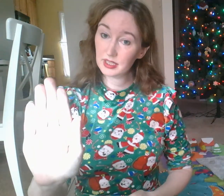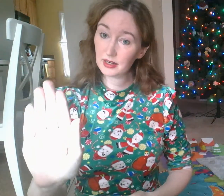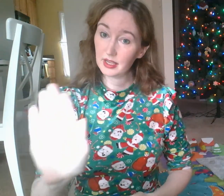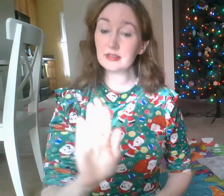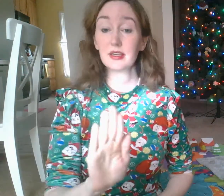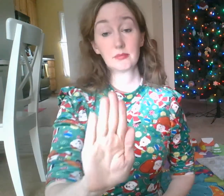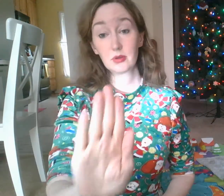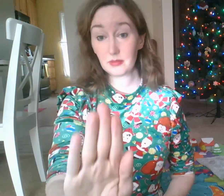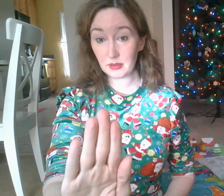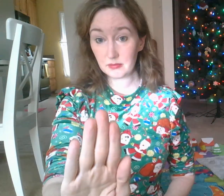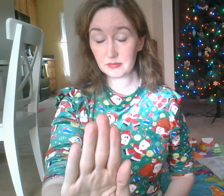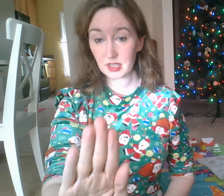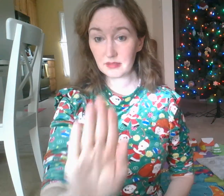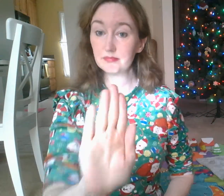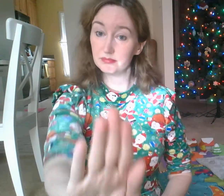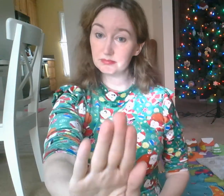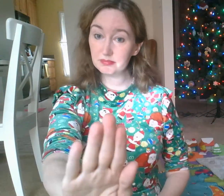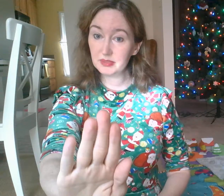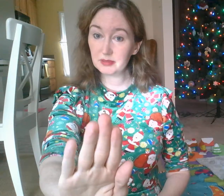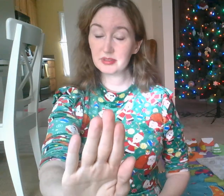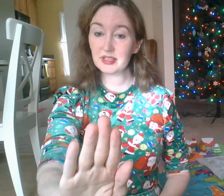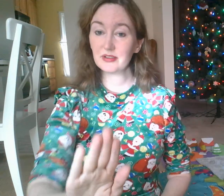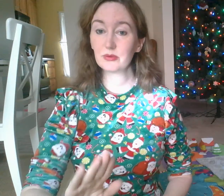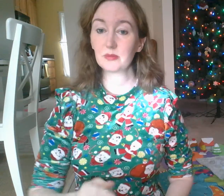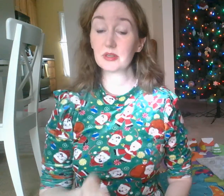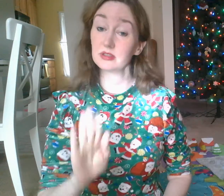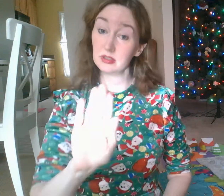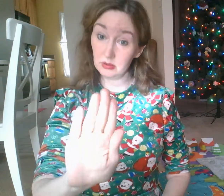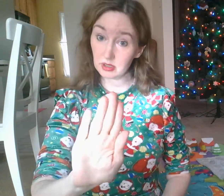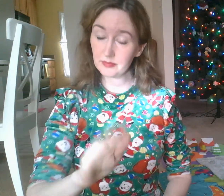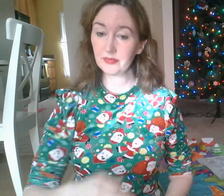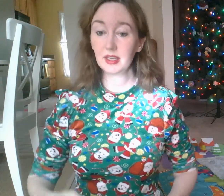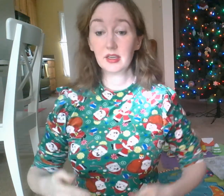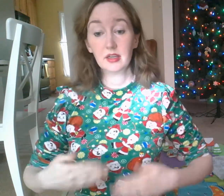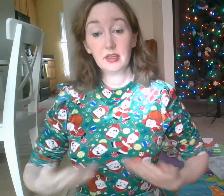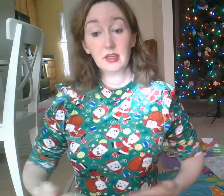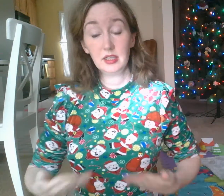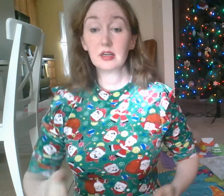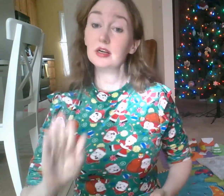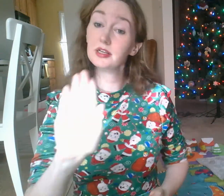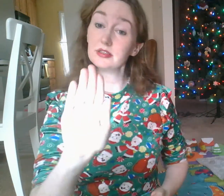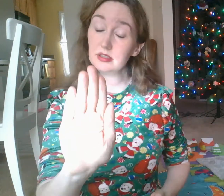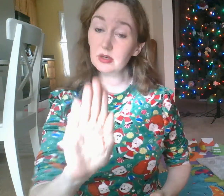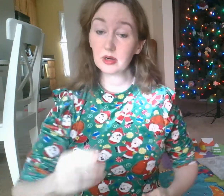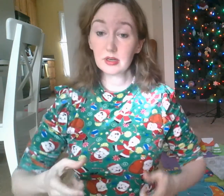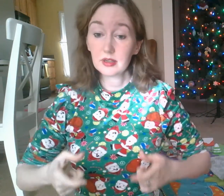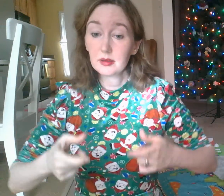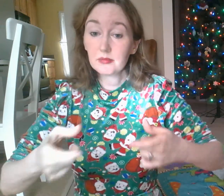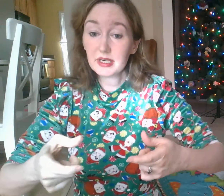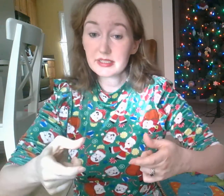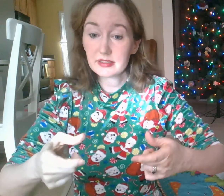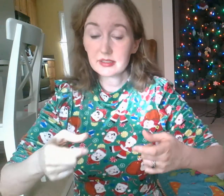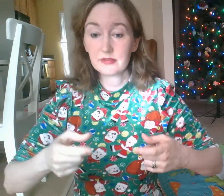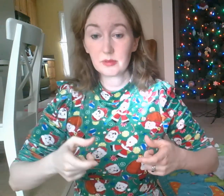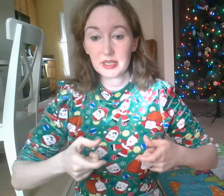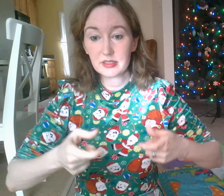your hand and kind of like push it out toward the person. Here is your present. And for present,